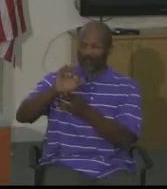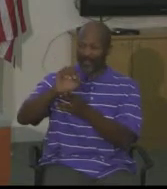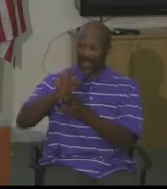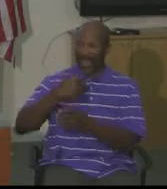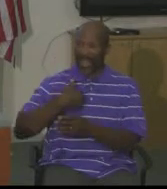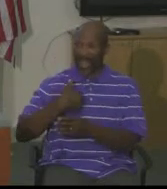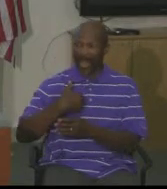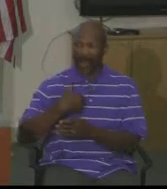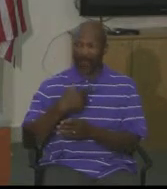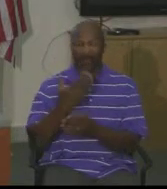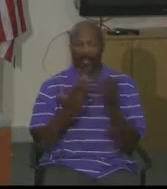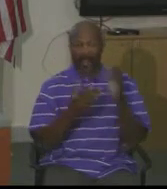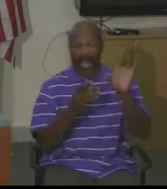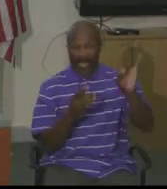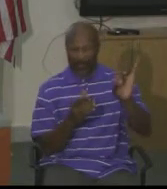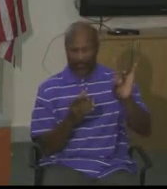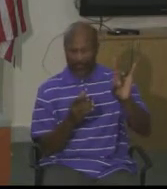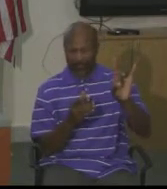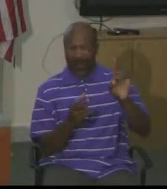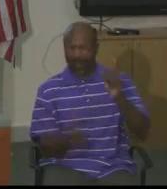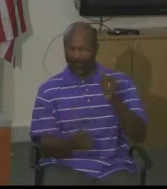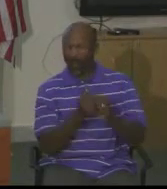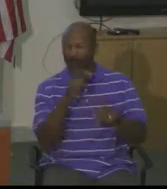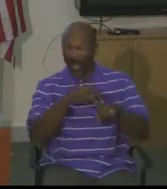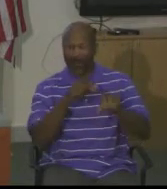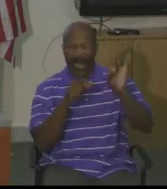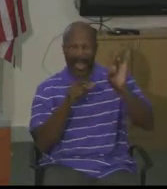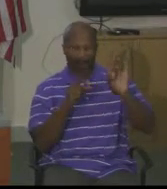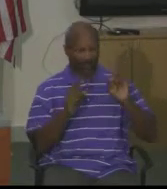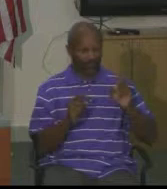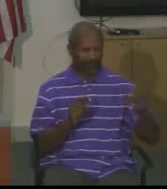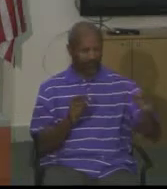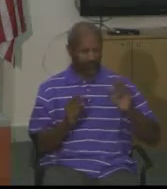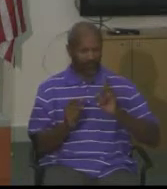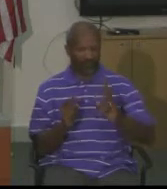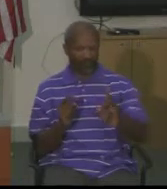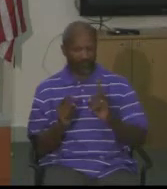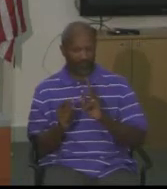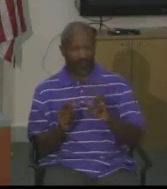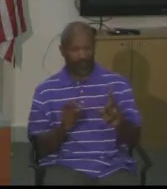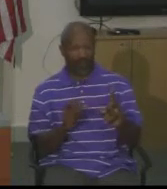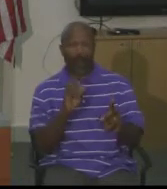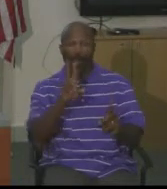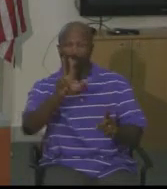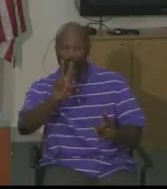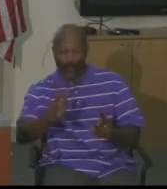usually a multiple of 8. It's usually 8 lanes, 16 lanes, and 32 lanes.